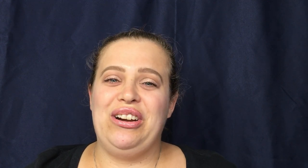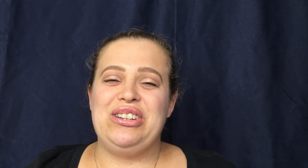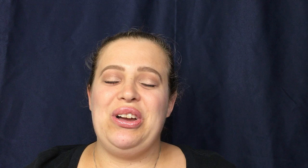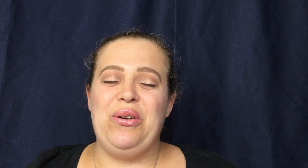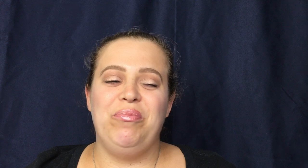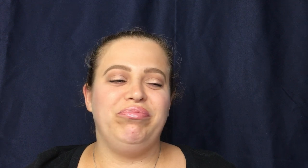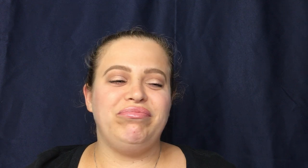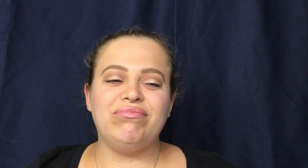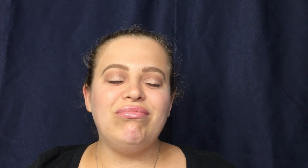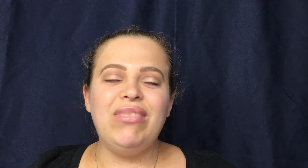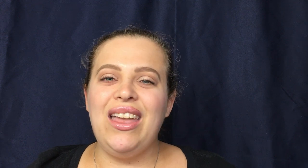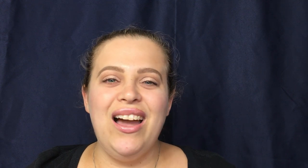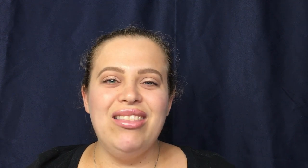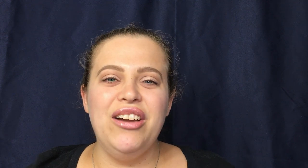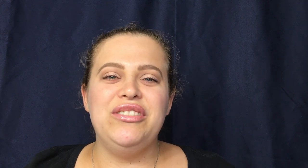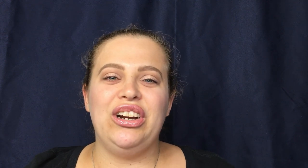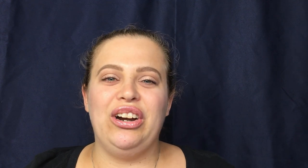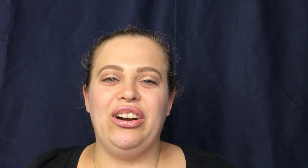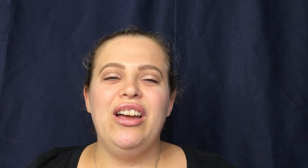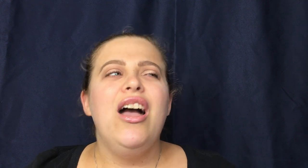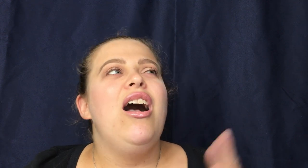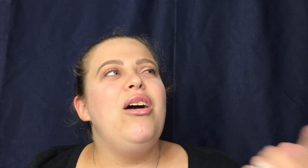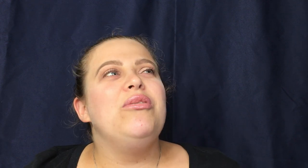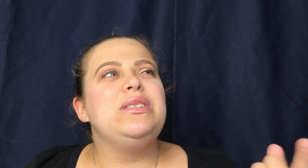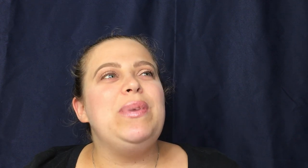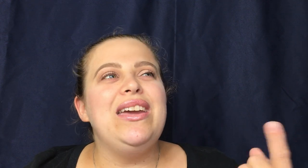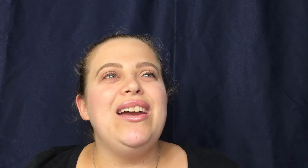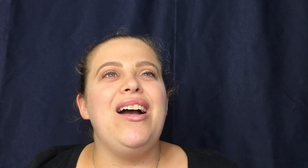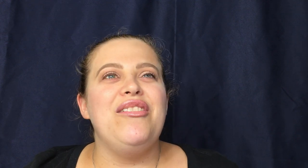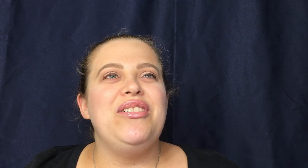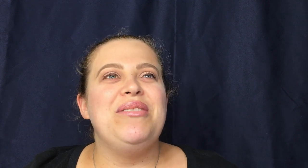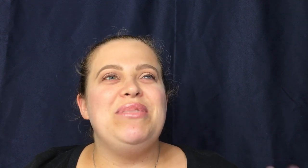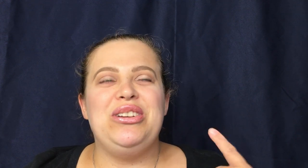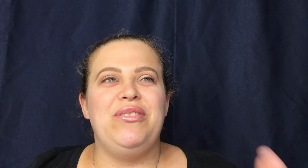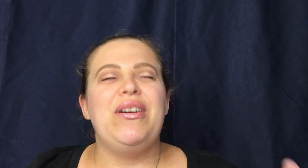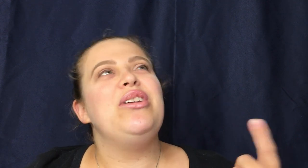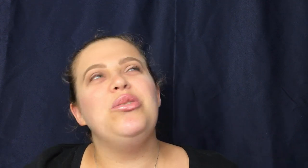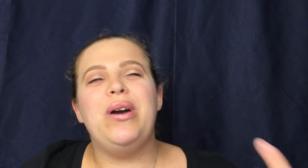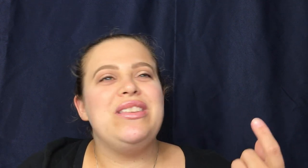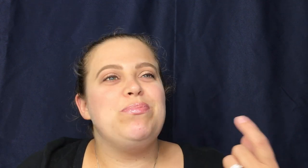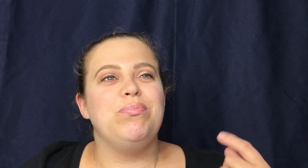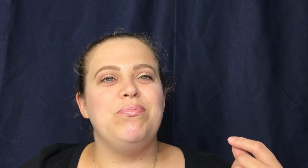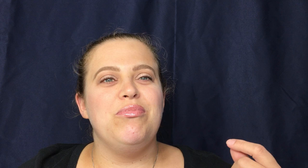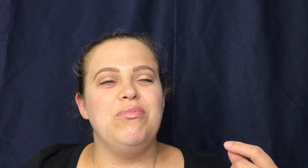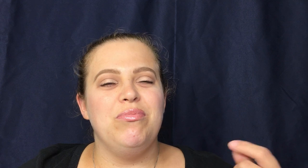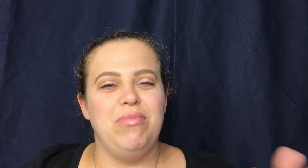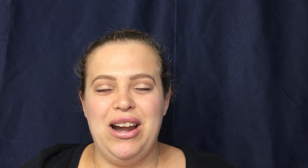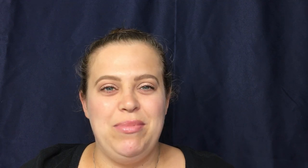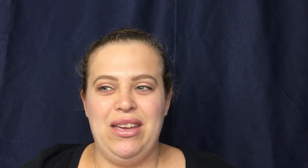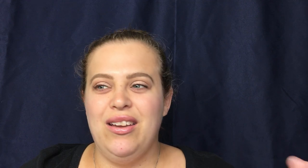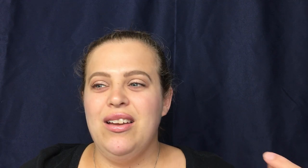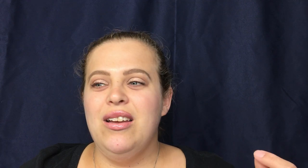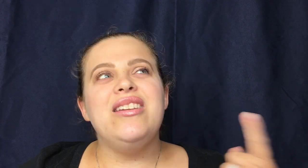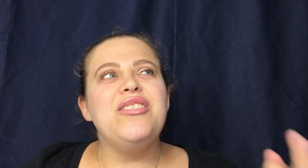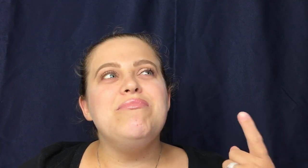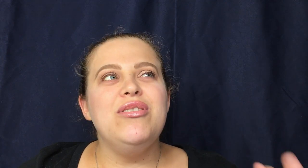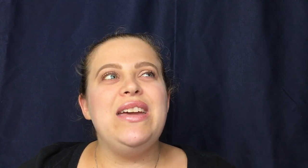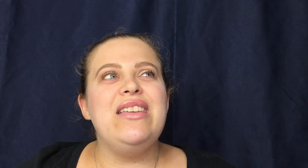So I loved her. Oh, speaking of Michelle Pfeiffer, I don't know why this reminded me. Another movie that